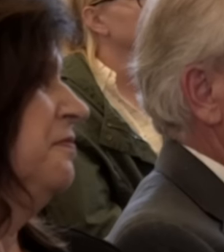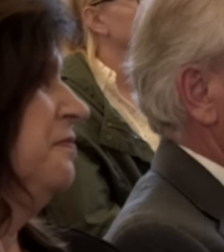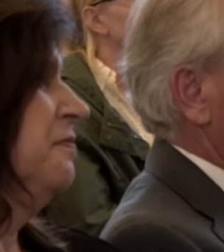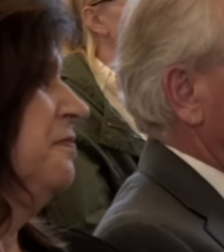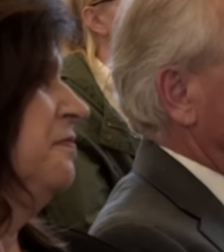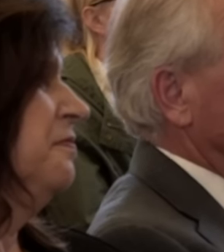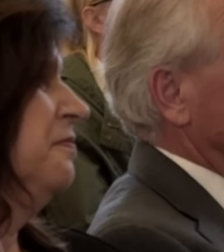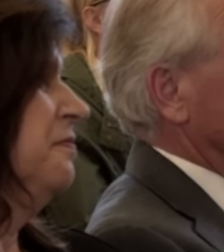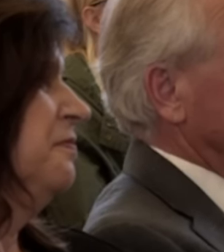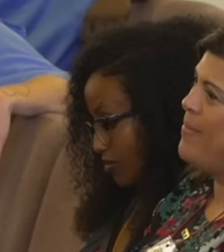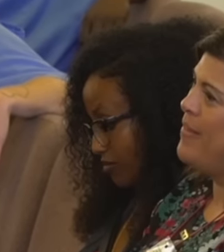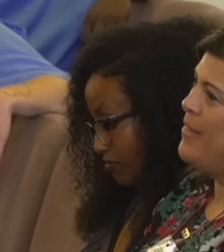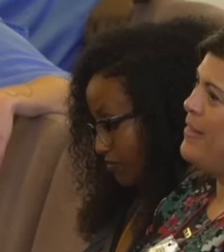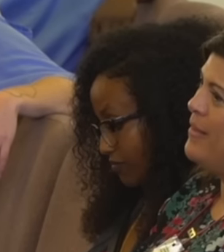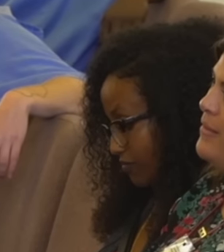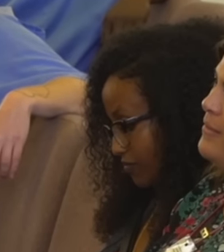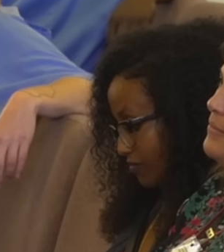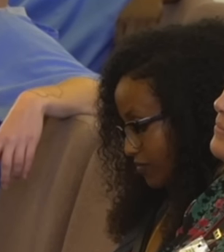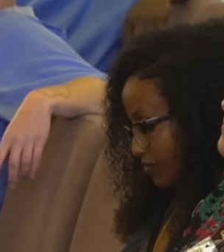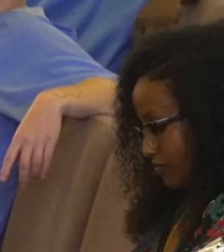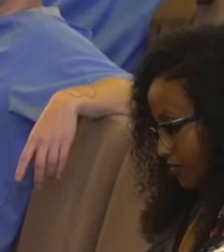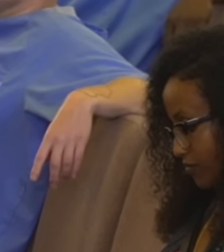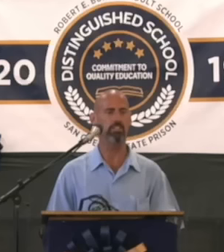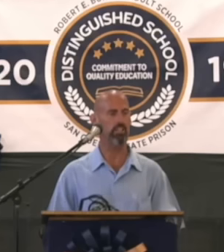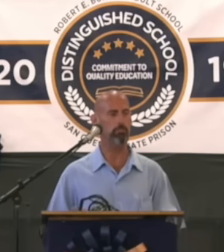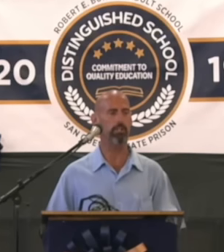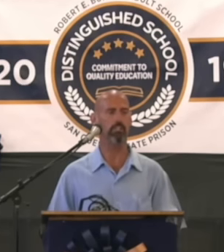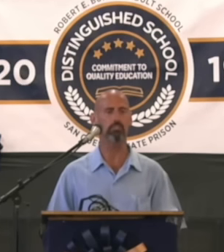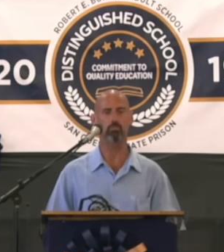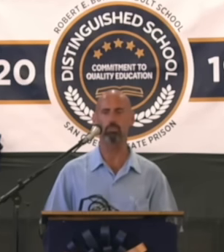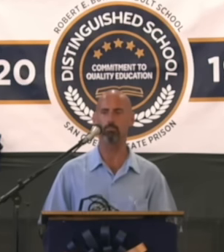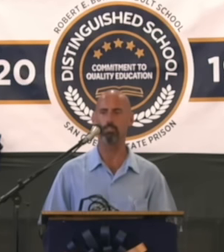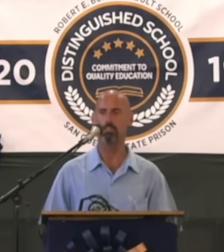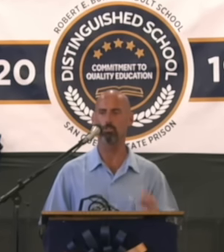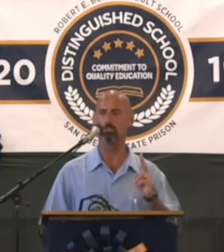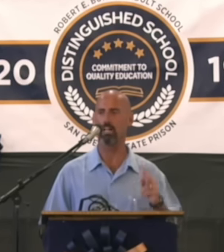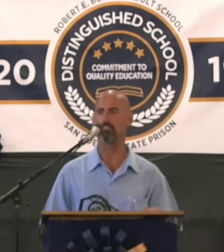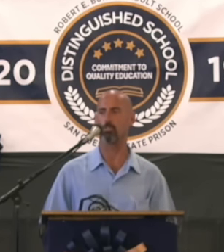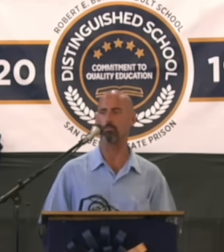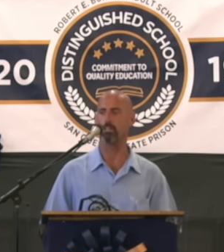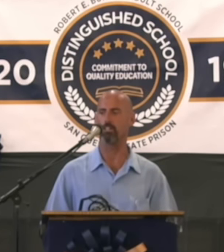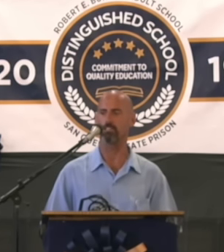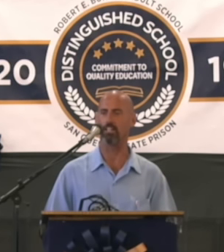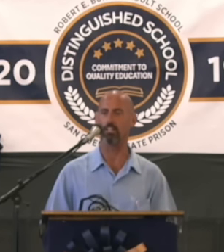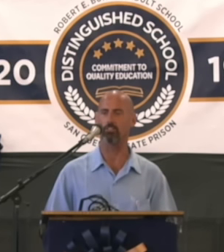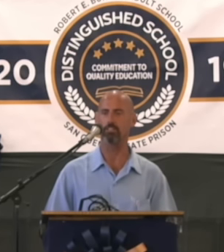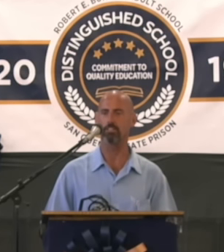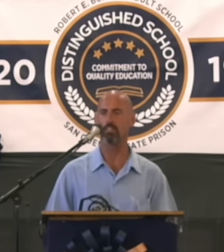It's good to see everybody here today. It's great. I want to teach everybody in this room 2 signs for the American Sign Language.